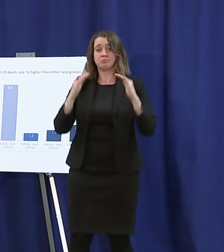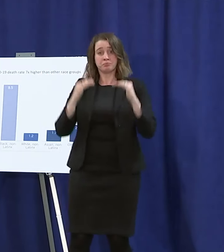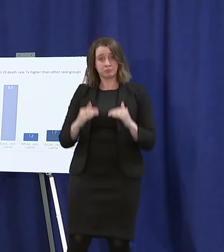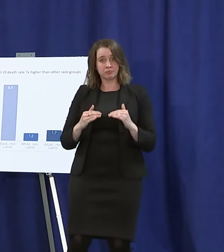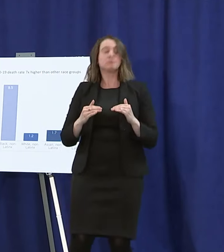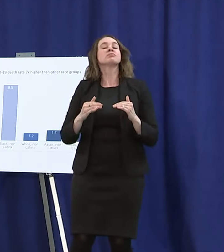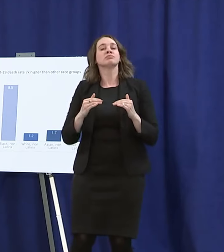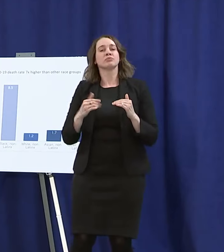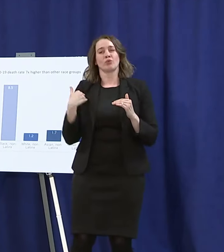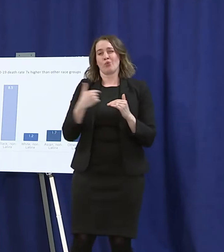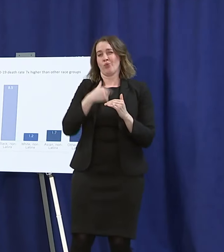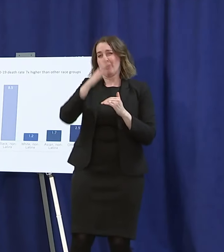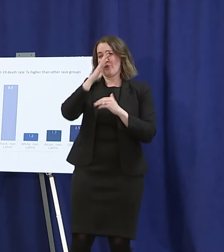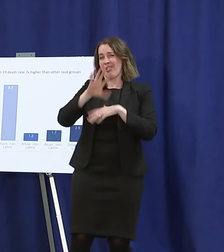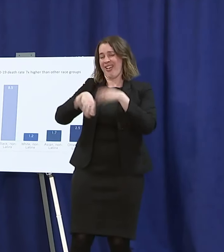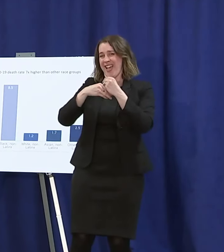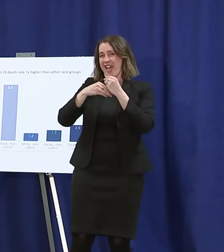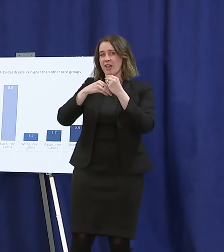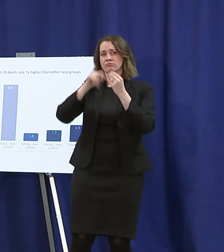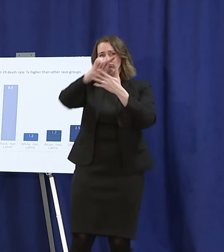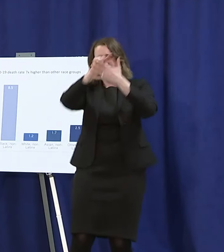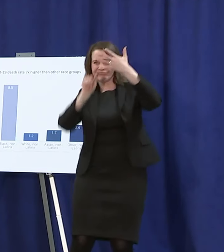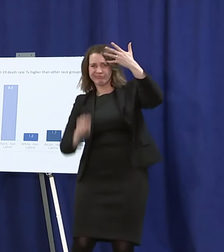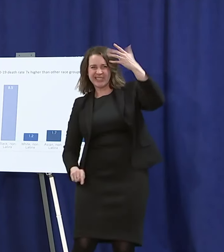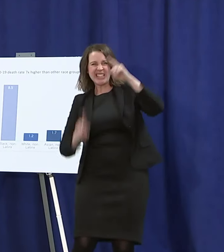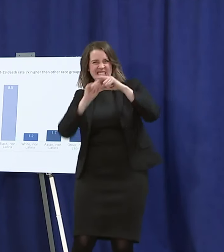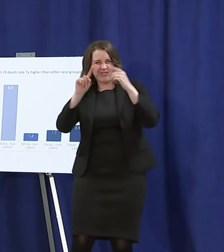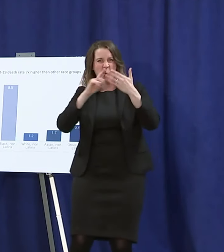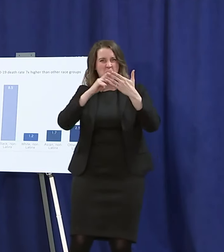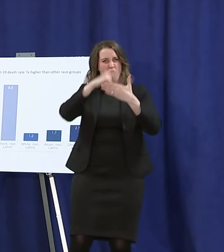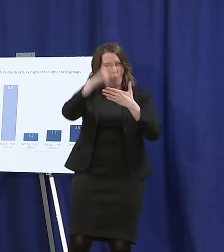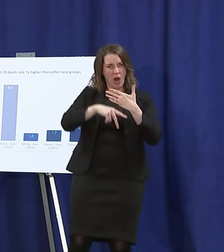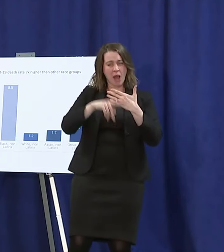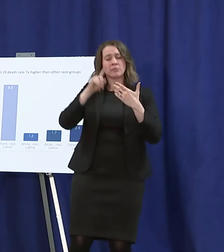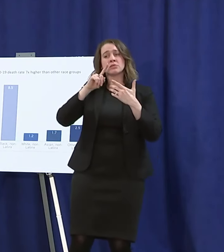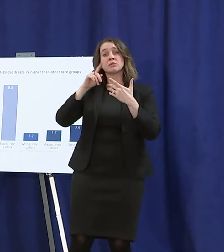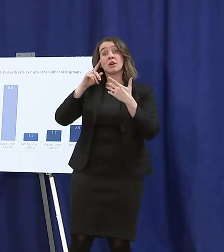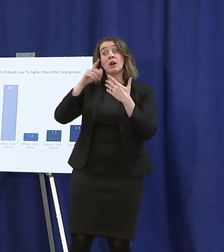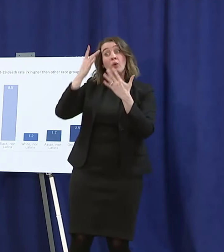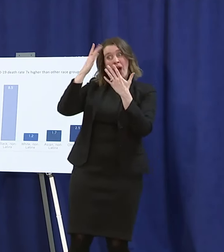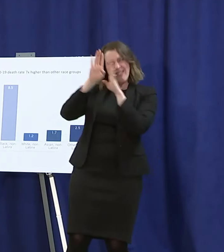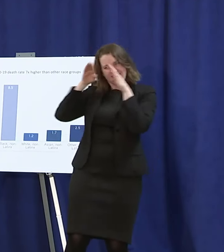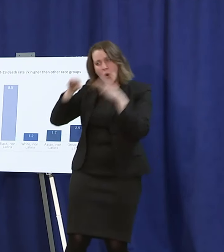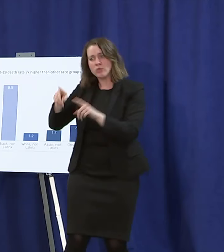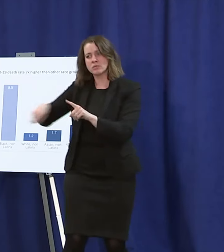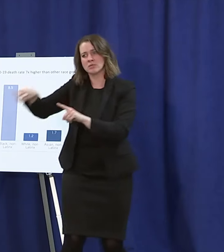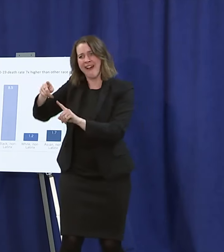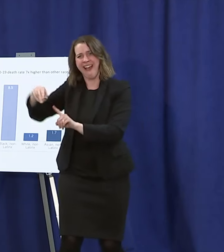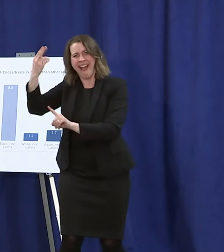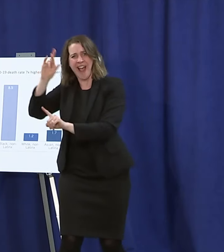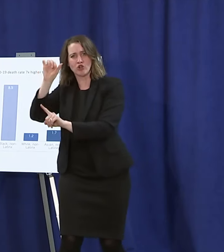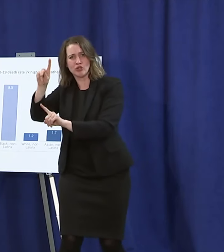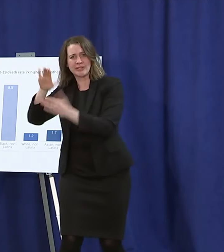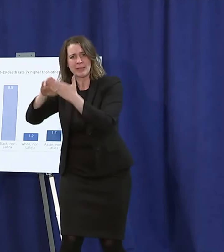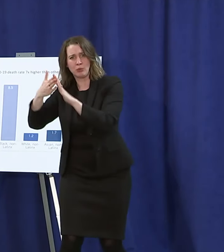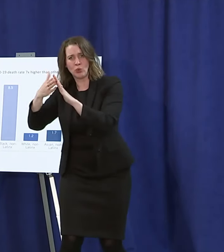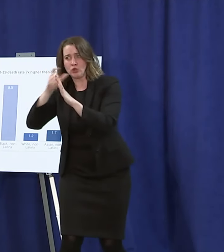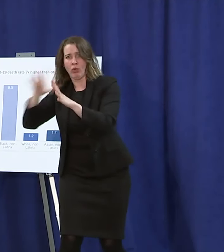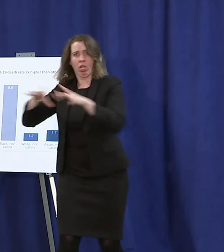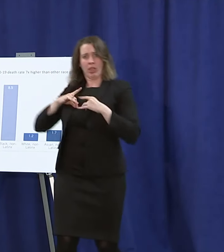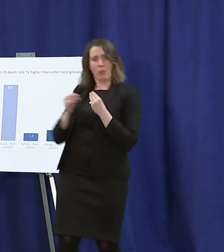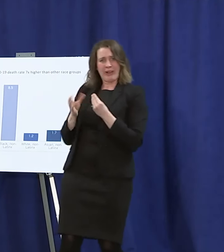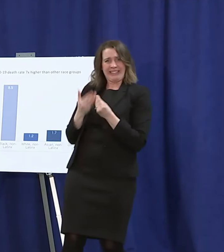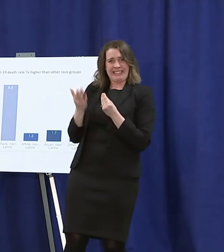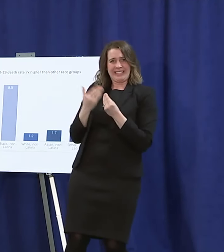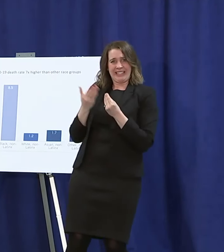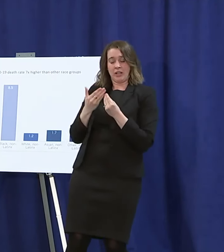of policies to directly impact the most at-risk communities and address day-to-day challenges. We have to